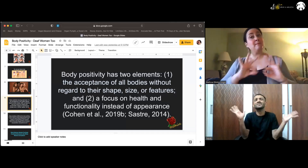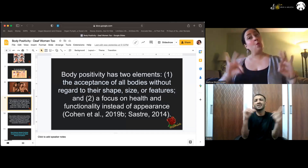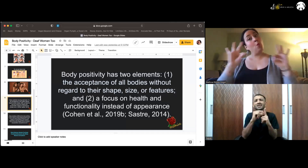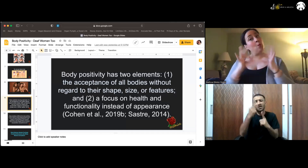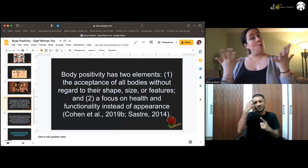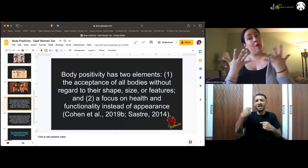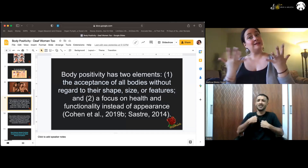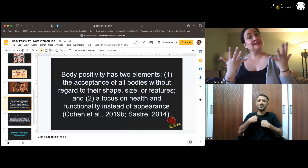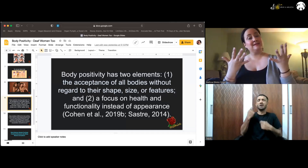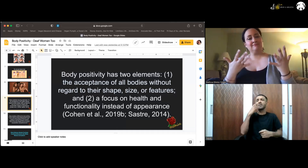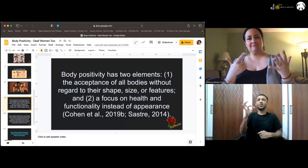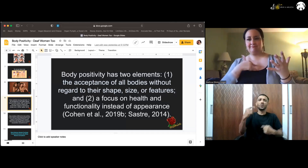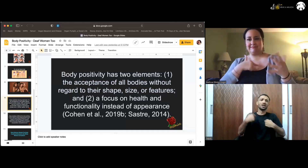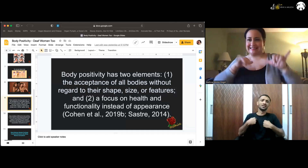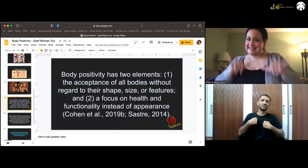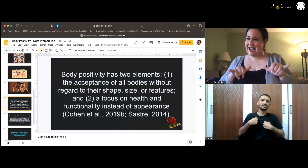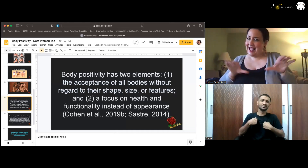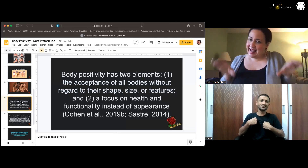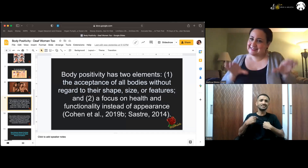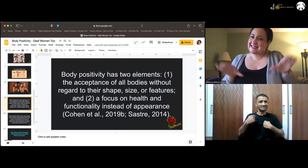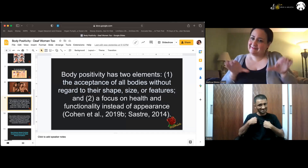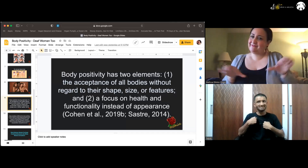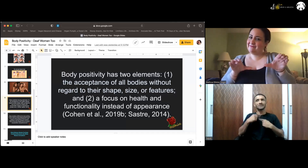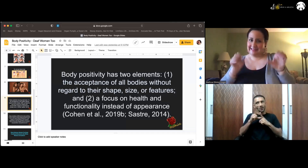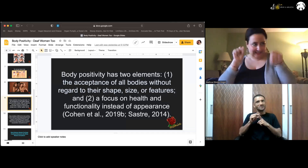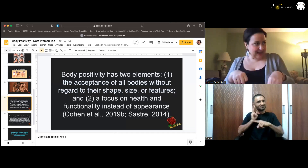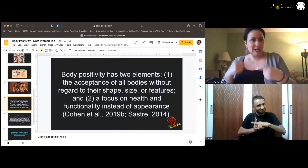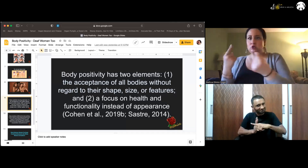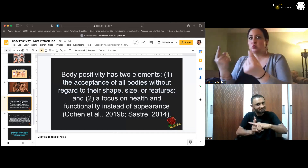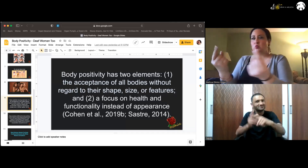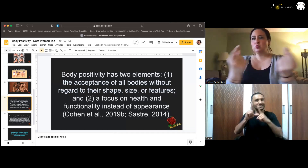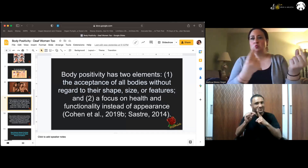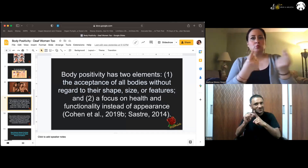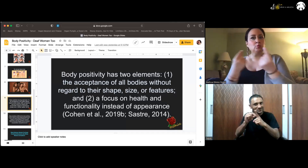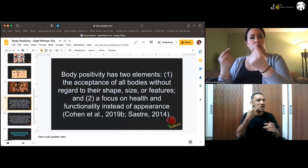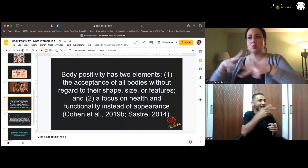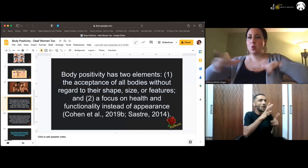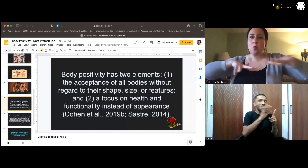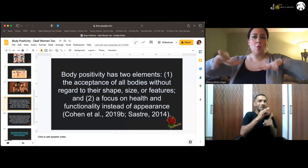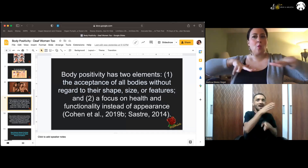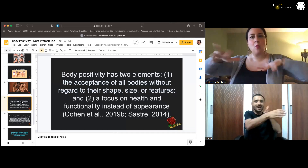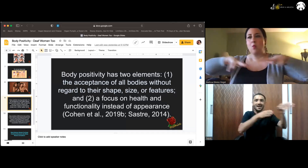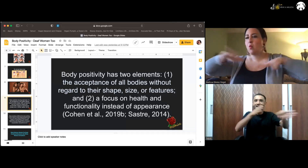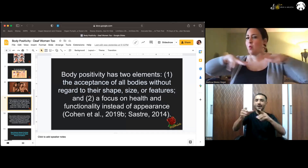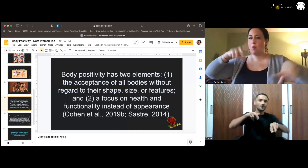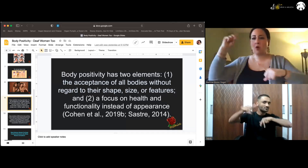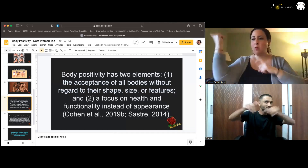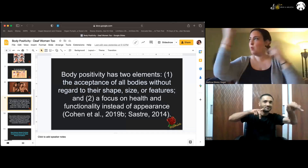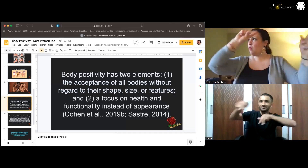figure specifically is not that much important. I feel that I should carry on my activities,